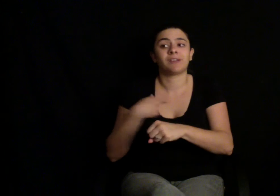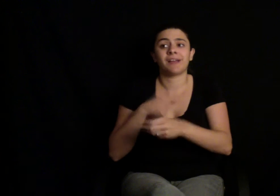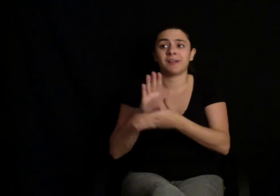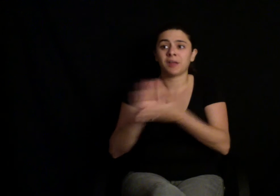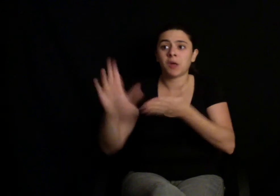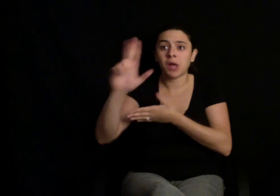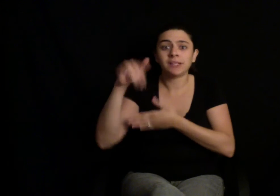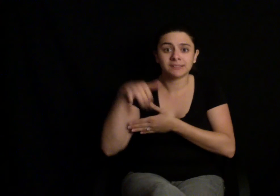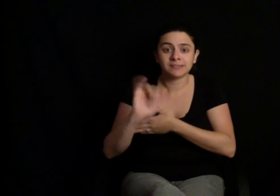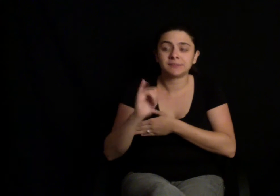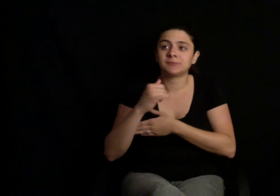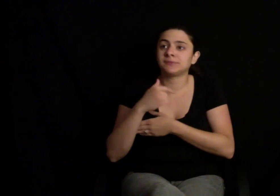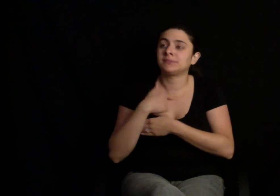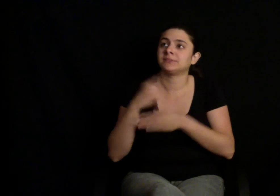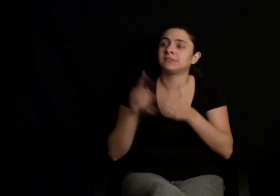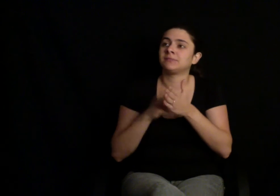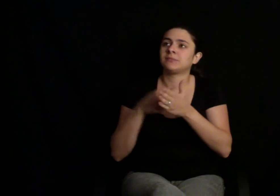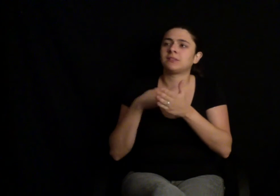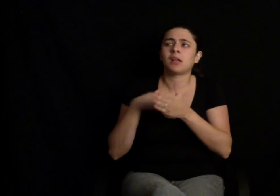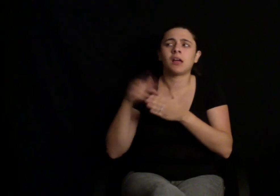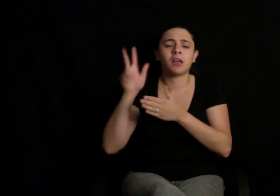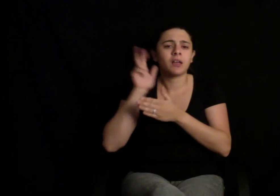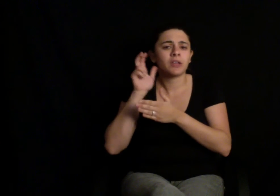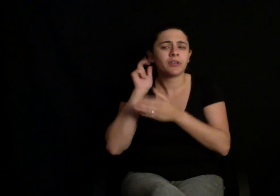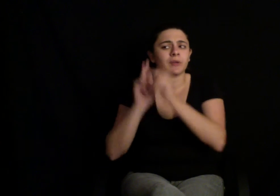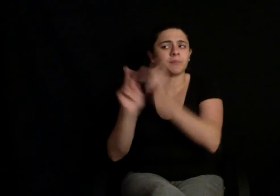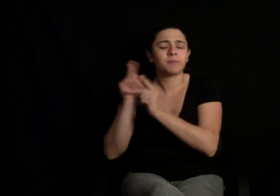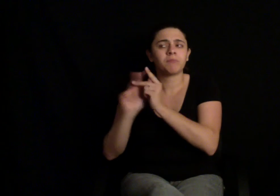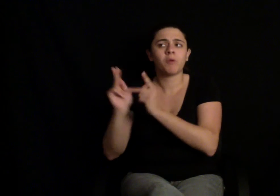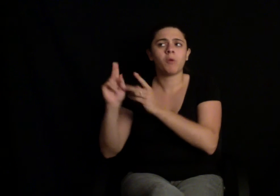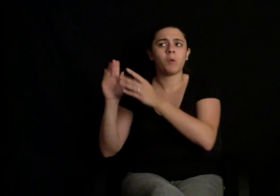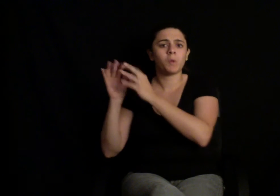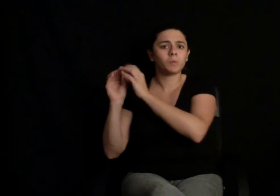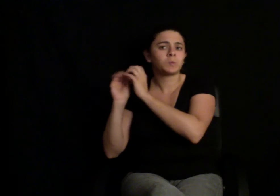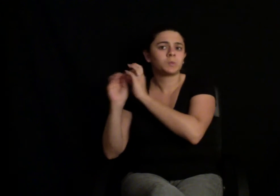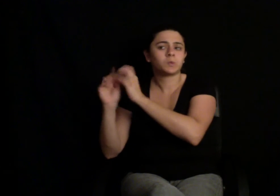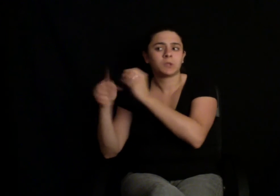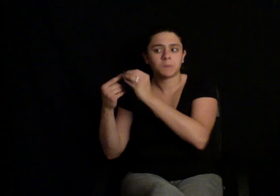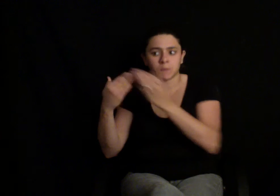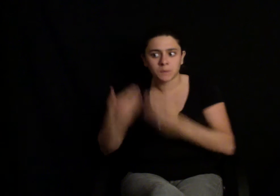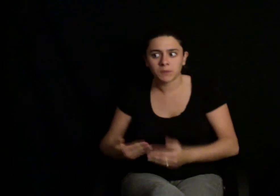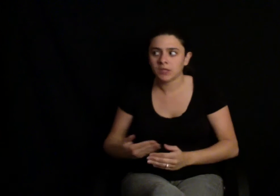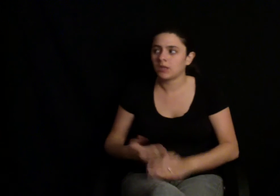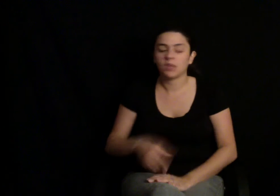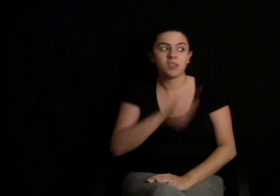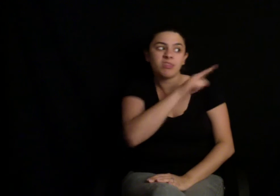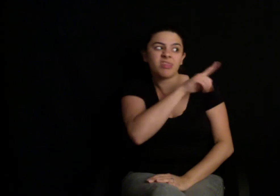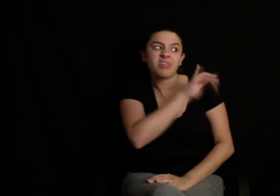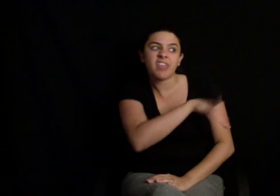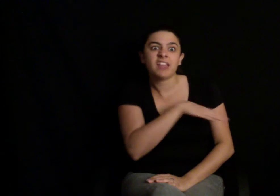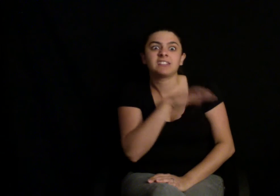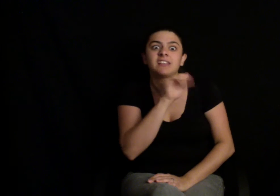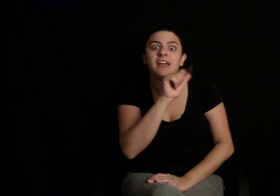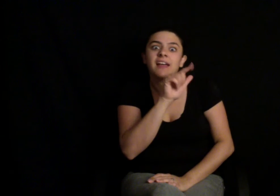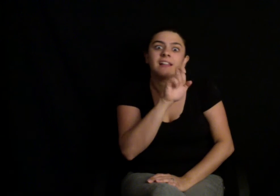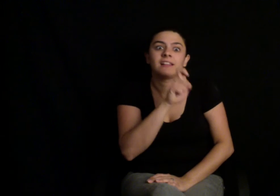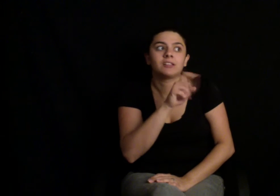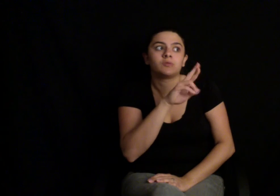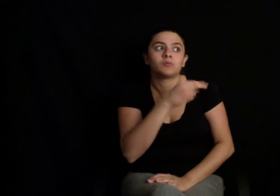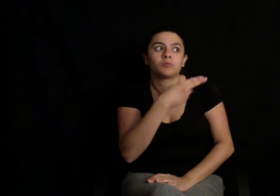would try to be in the computer lab, and people would, I distinctly remember just people pointing at me, like, that's Alexander Rhodes. And then the other person would